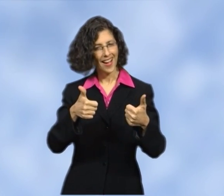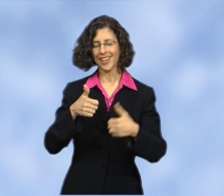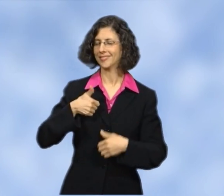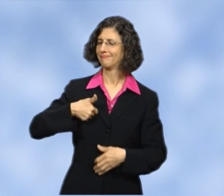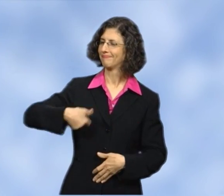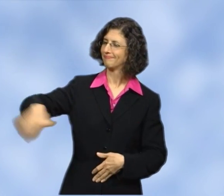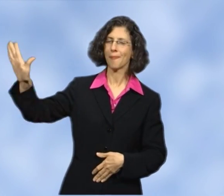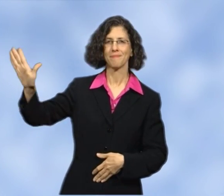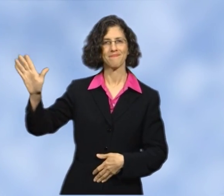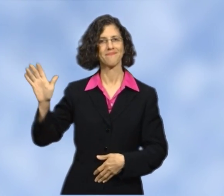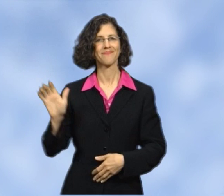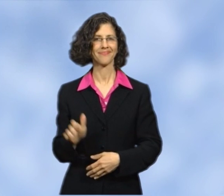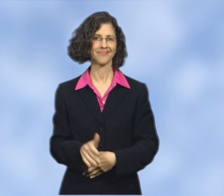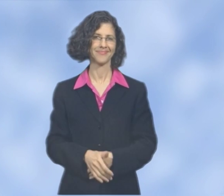usually go home the same day.